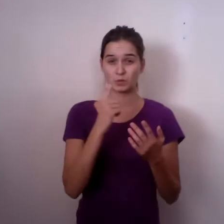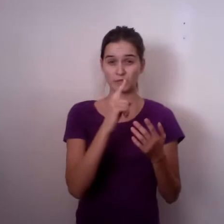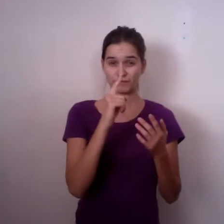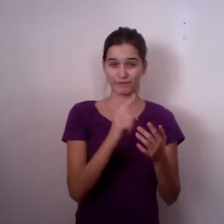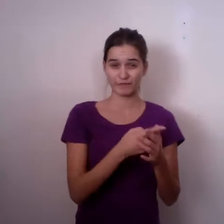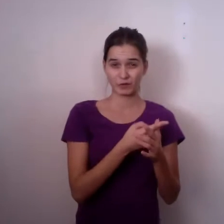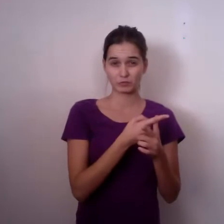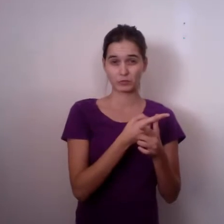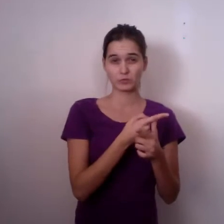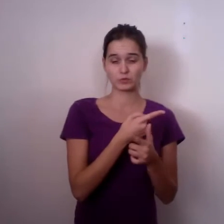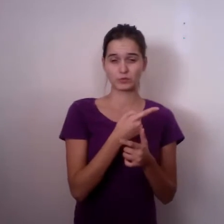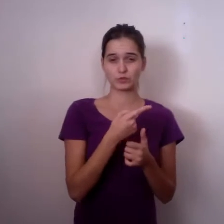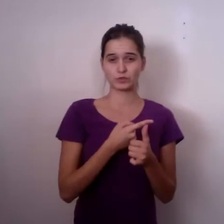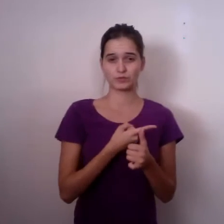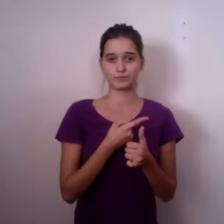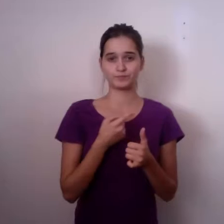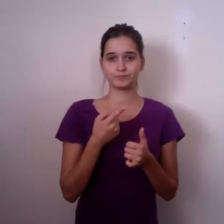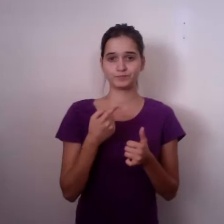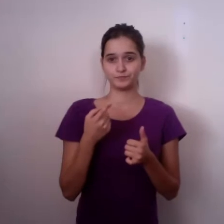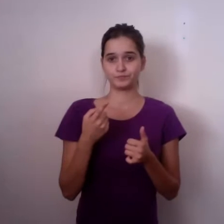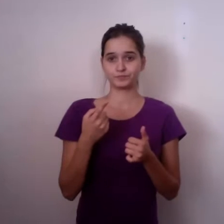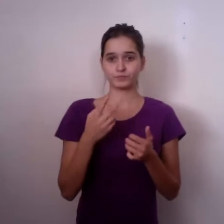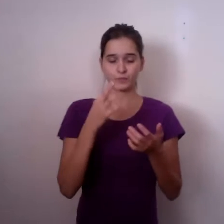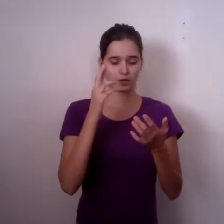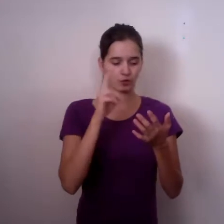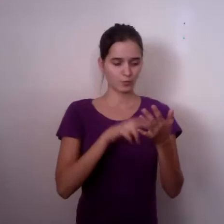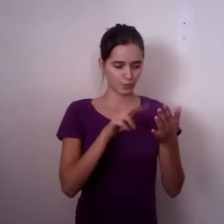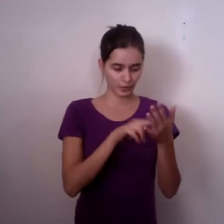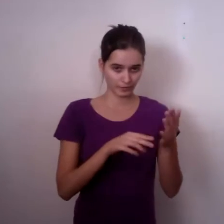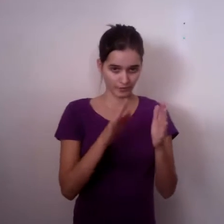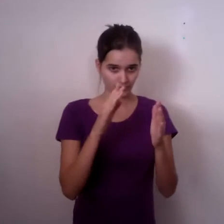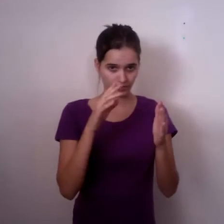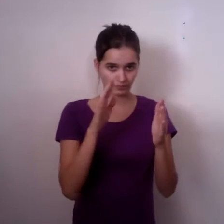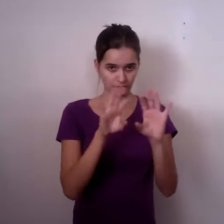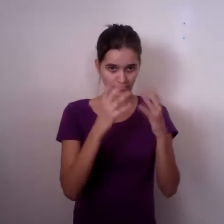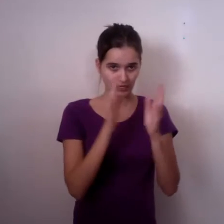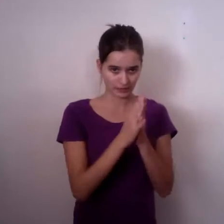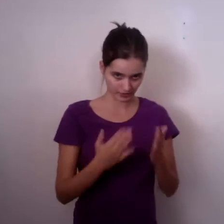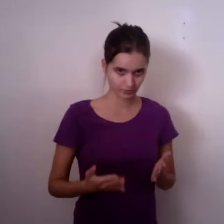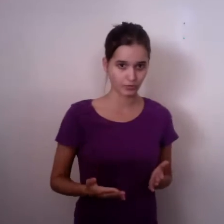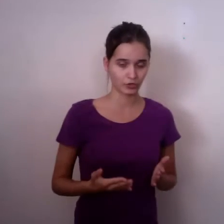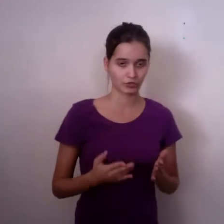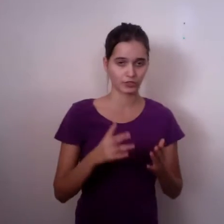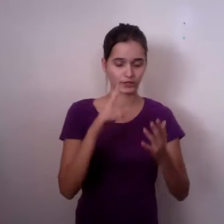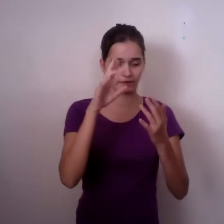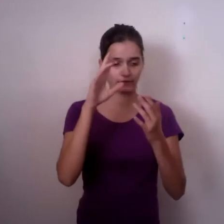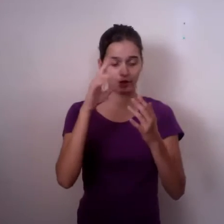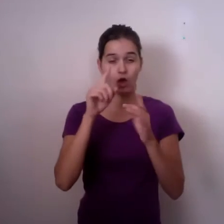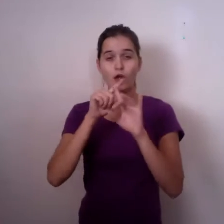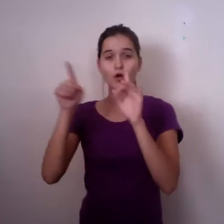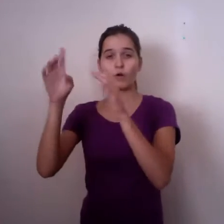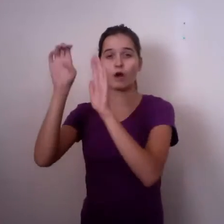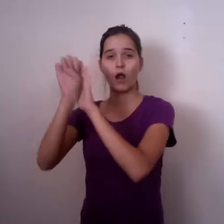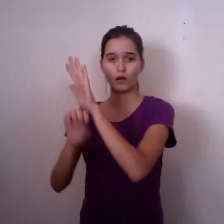our textbook, our regular reading skills textbook, and then to go find an article in the library, and I have them